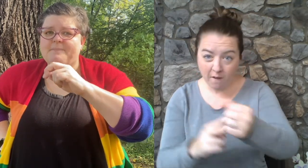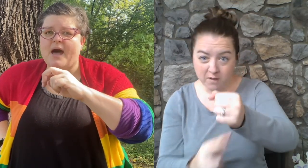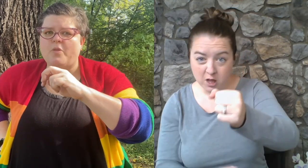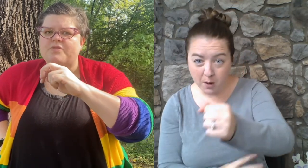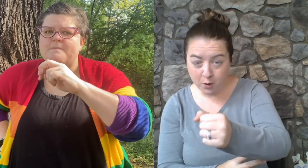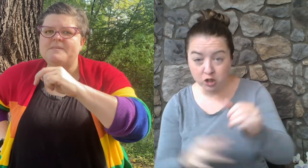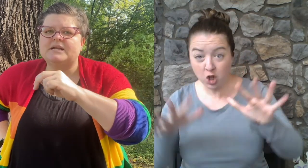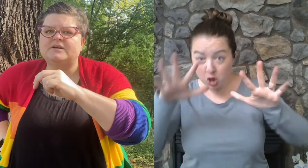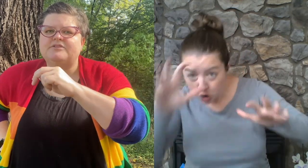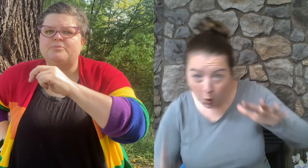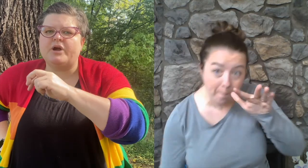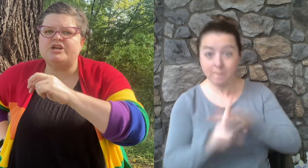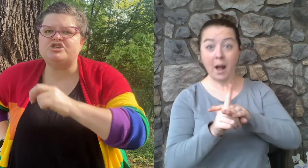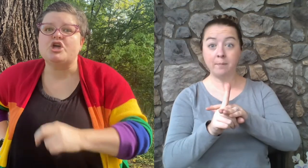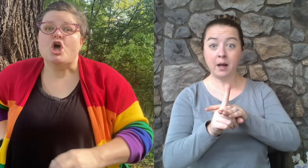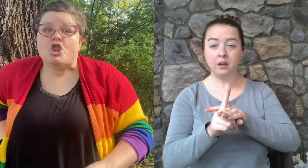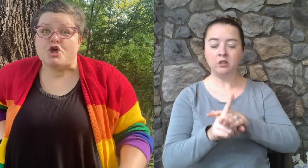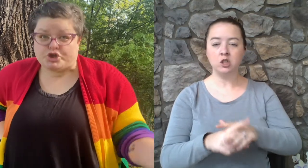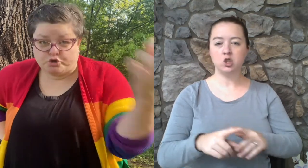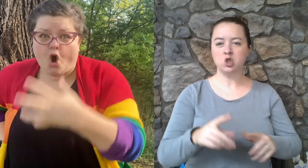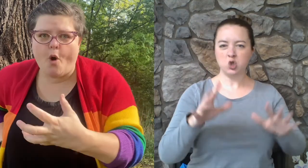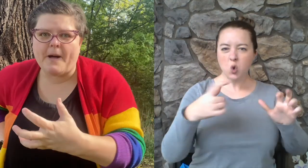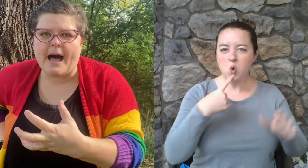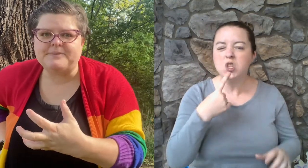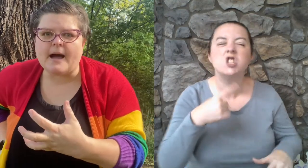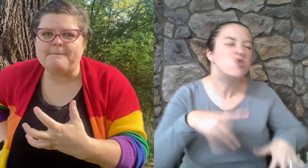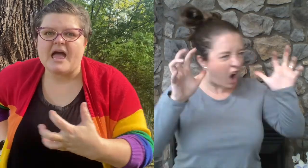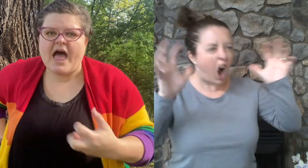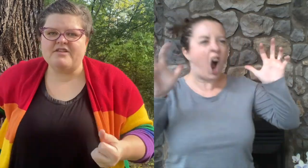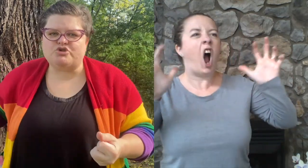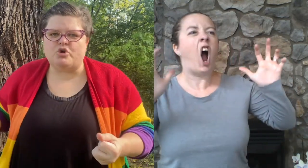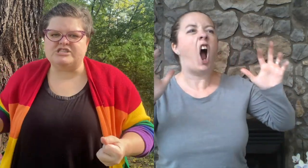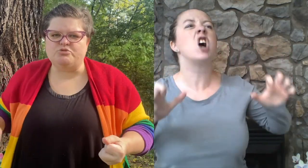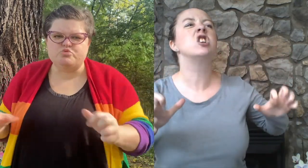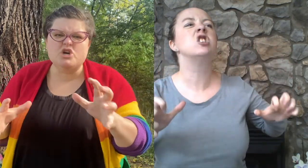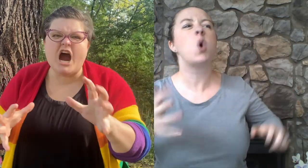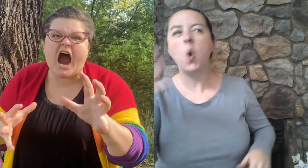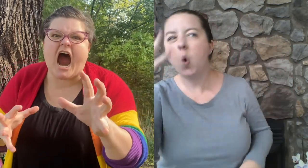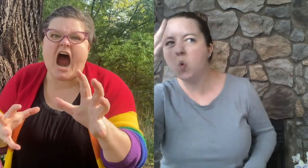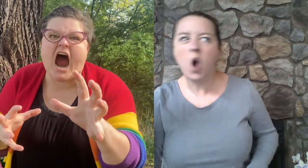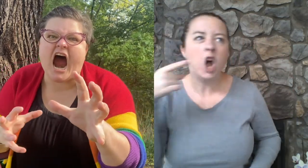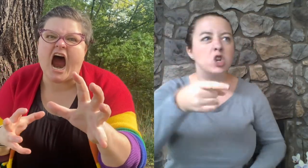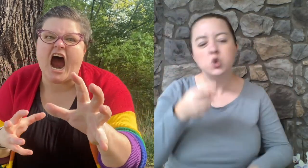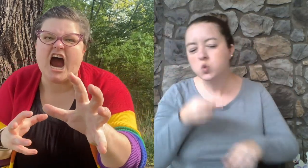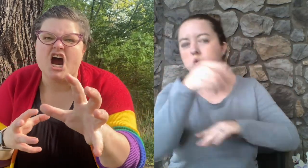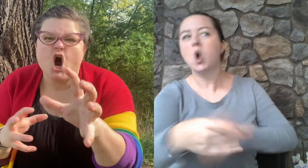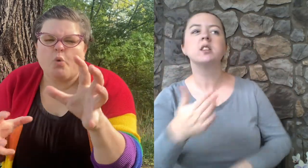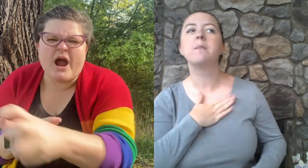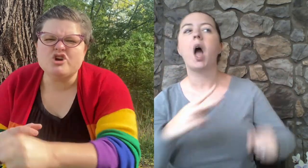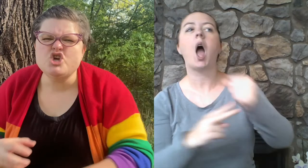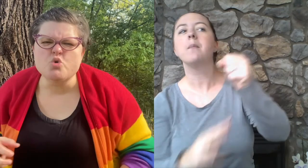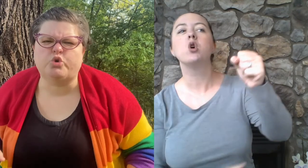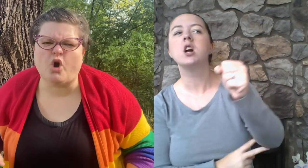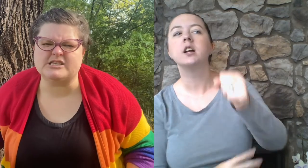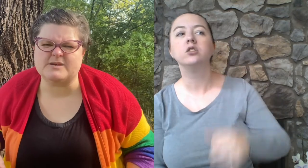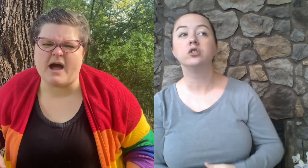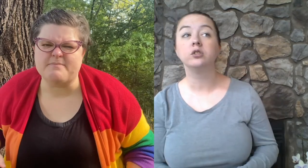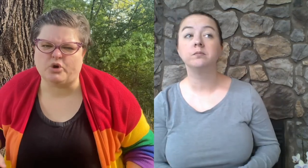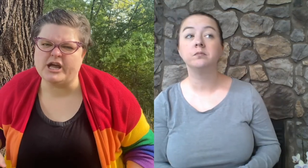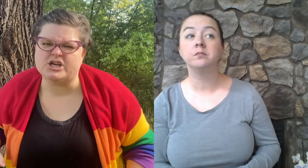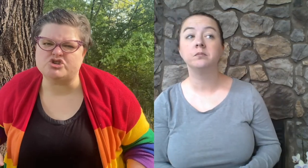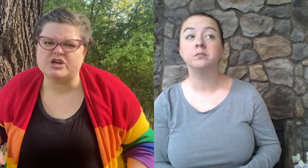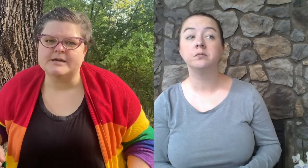and about the middle of the bridge, the troll popped up, and the troll said, wah! Why are you crossing